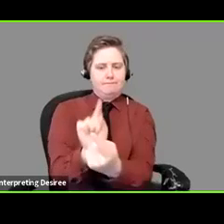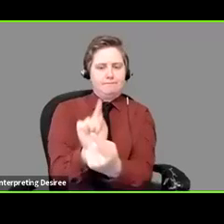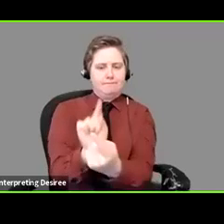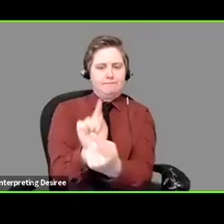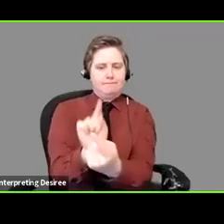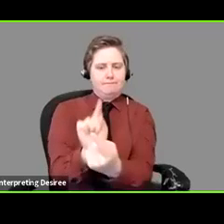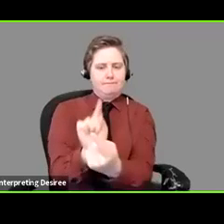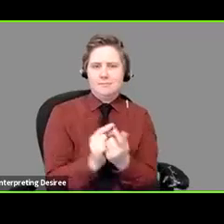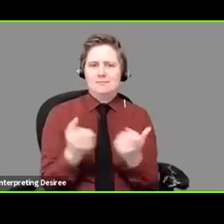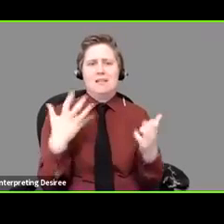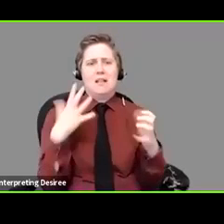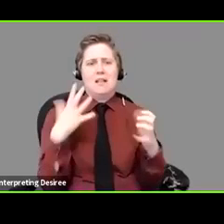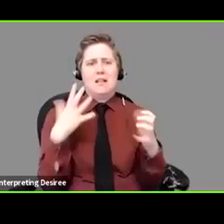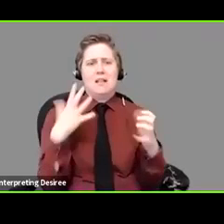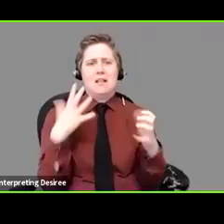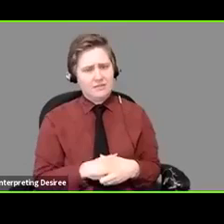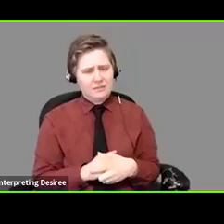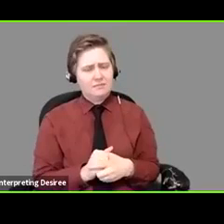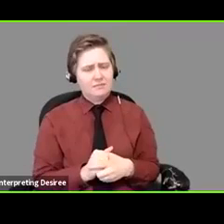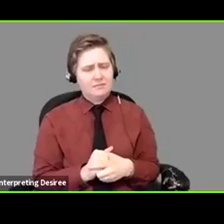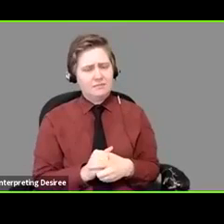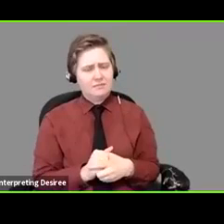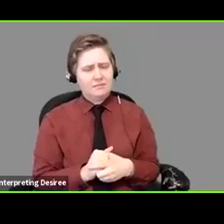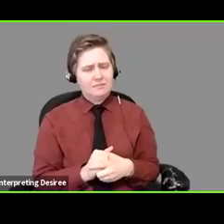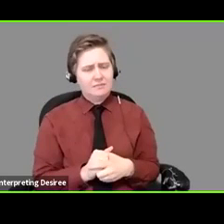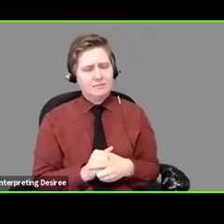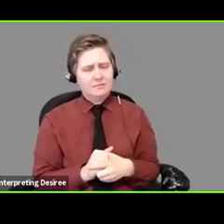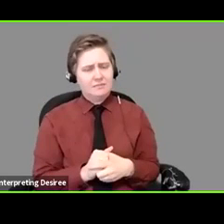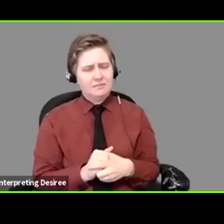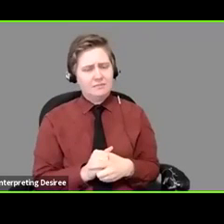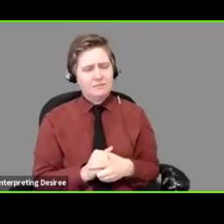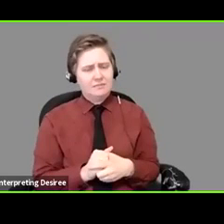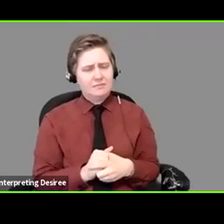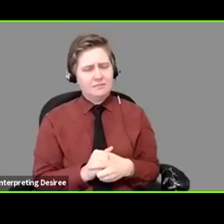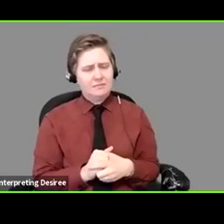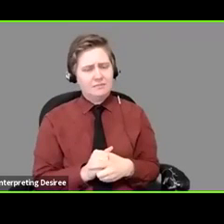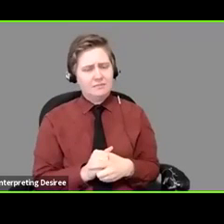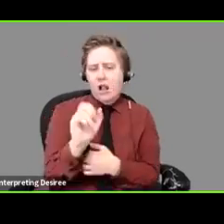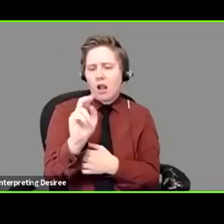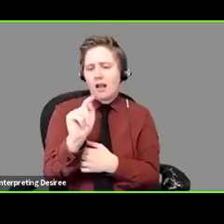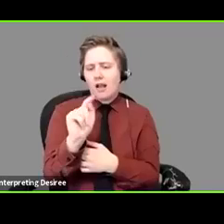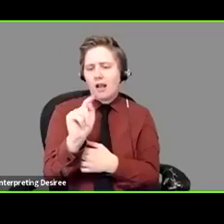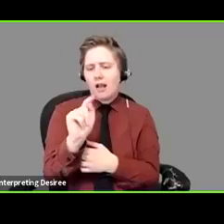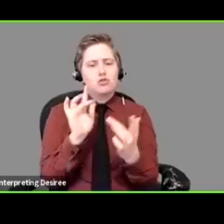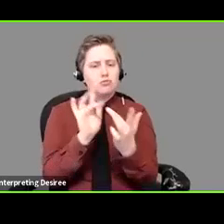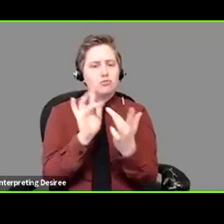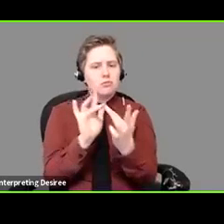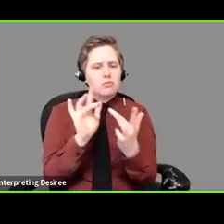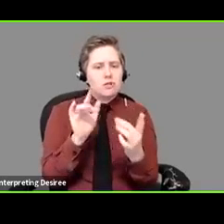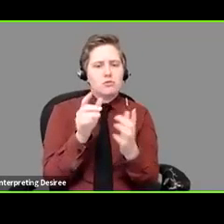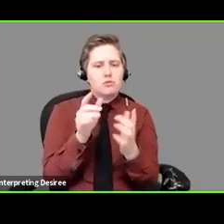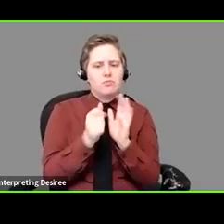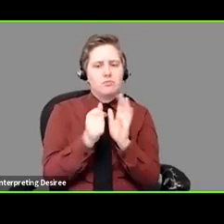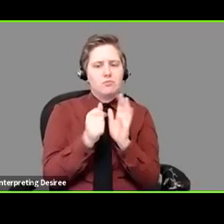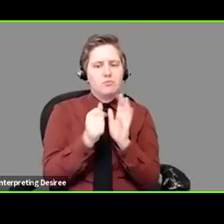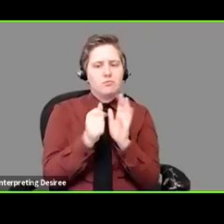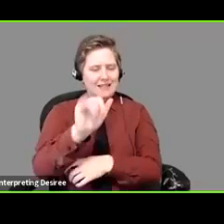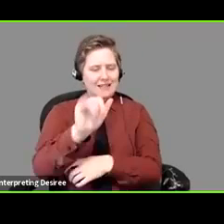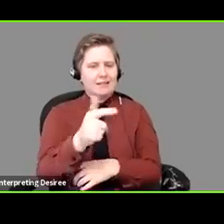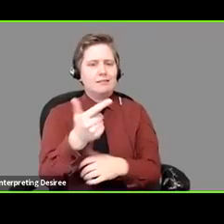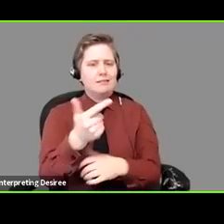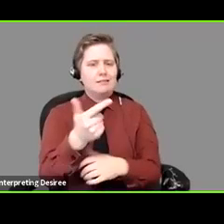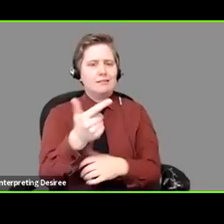of work there. You've heard a lot about contact tracing in the news. Ohio Department of Health is looking at how to improve contact tracing in the state of